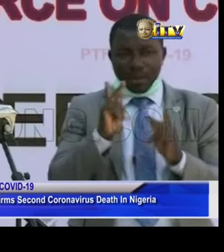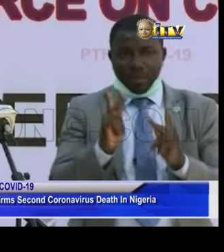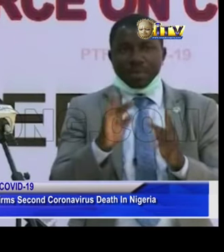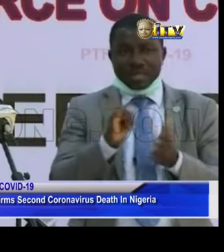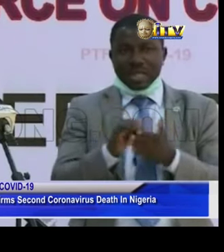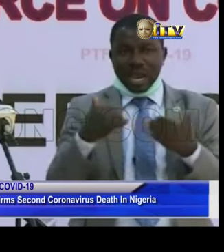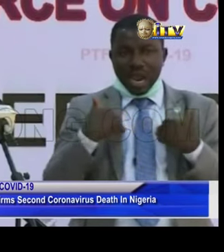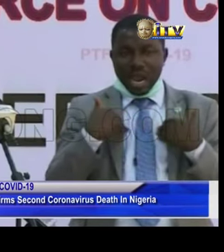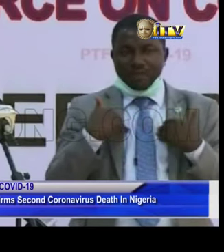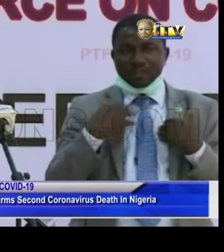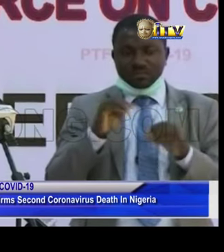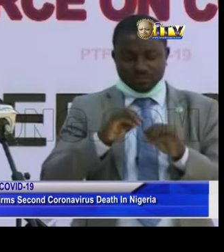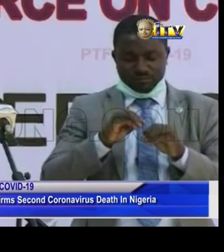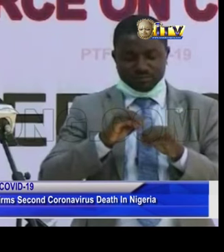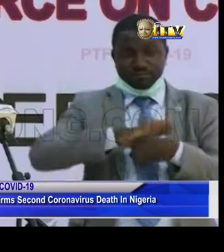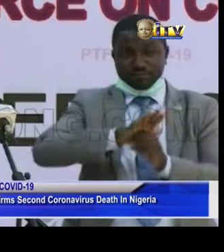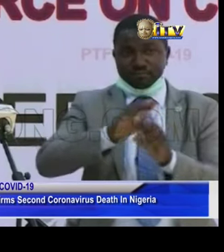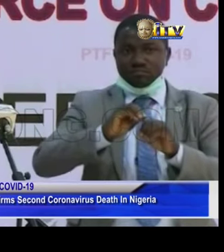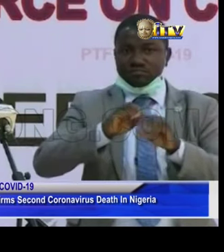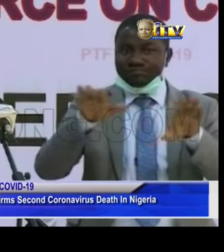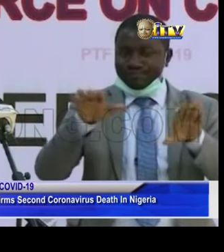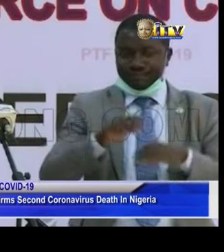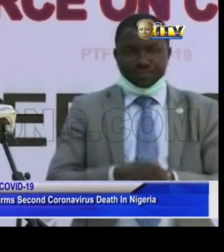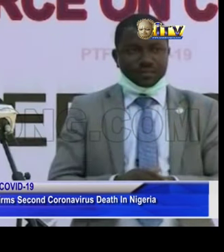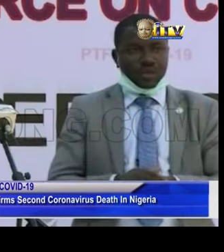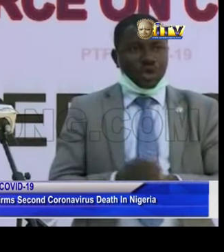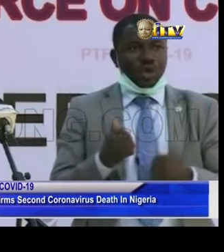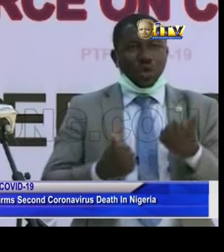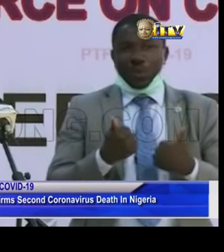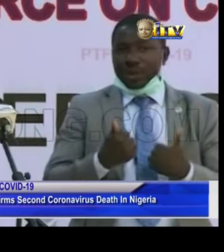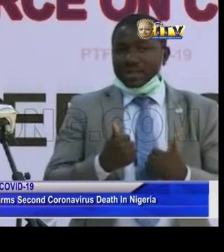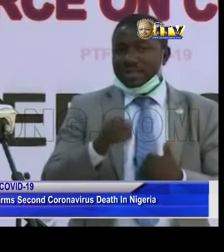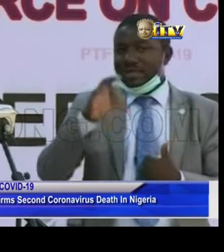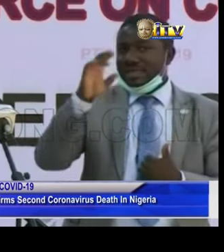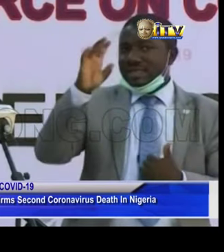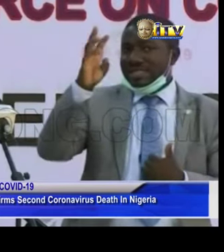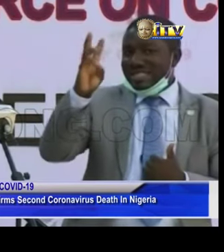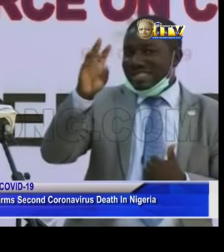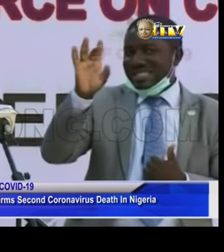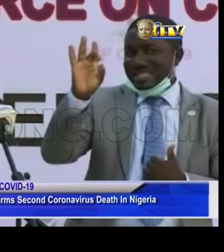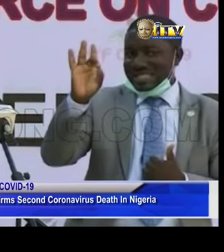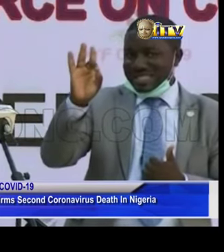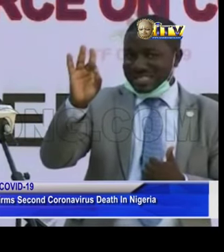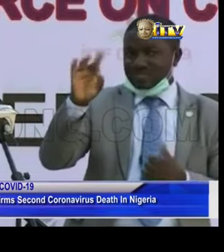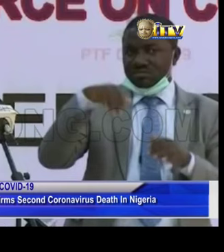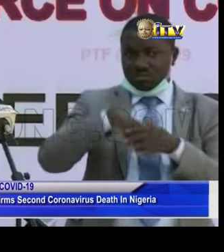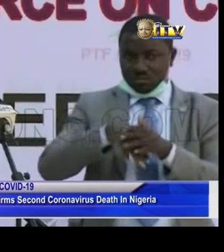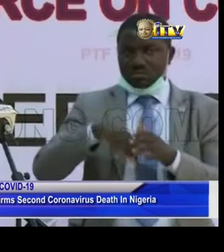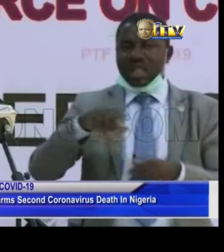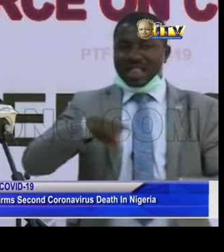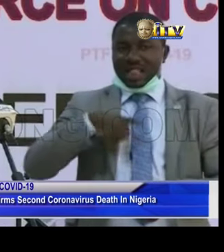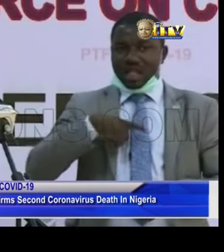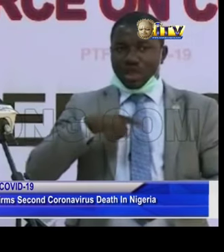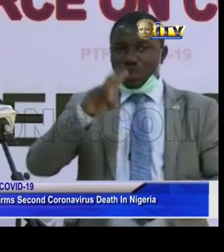Nigeria, of which 68 are in Lagos, 21 in the Federal Capital